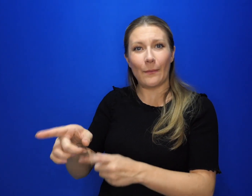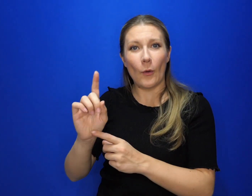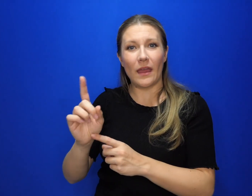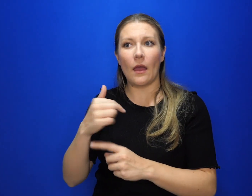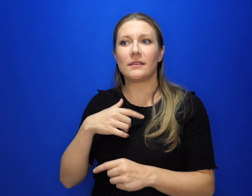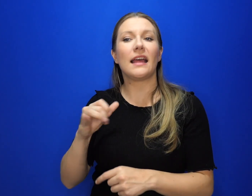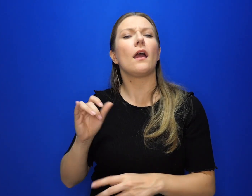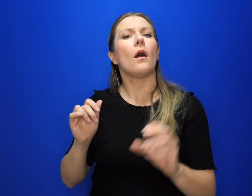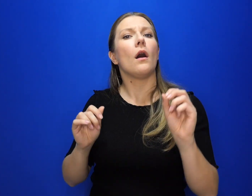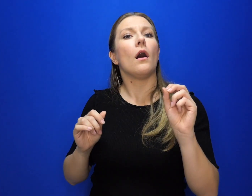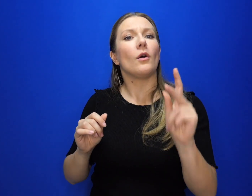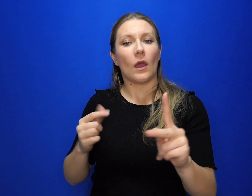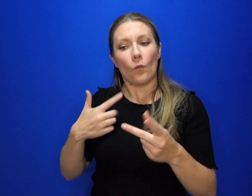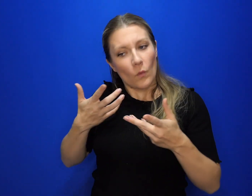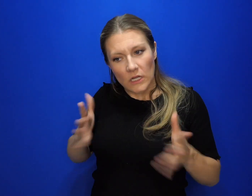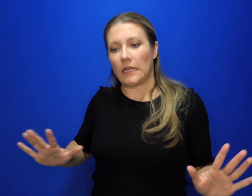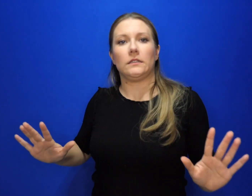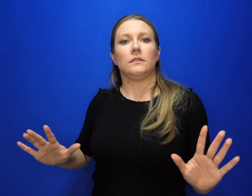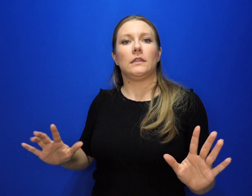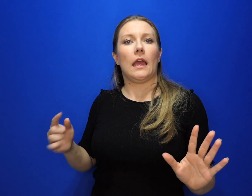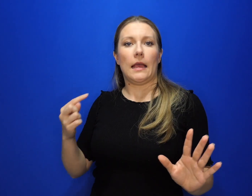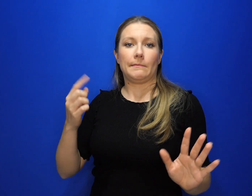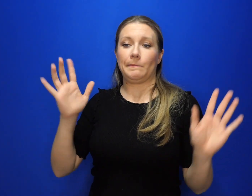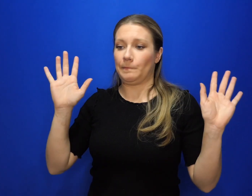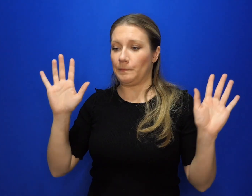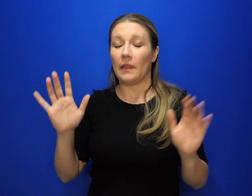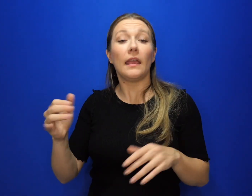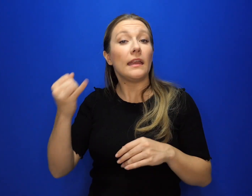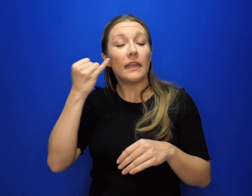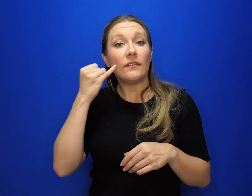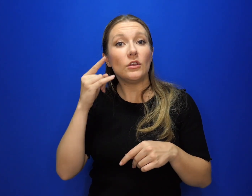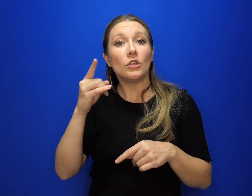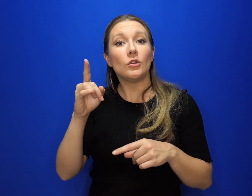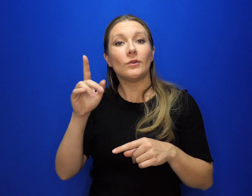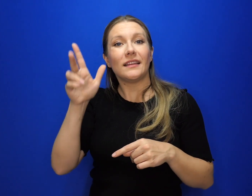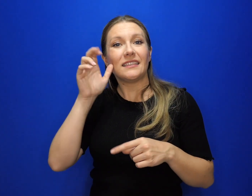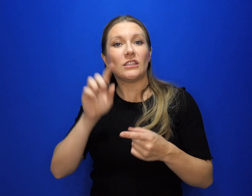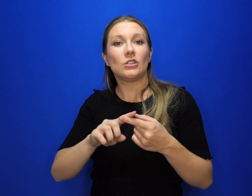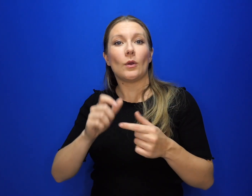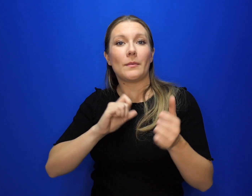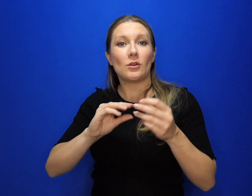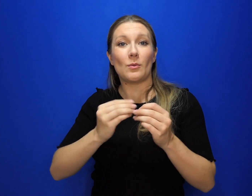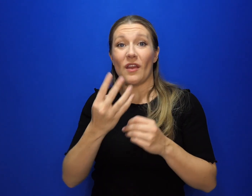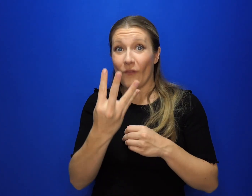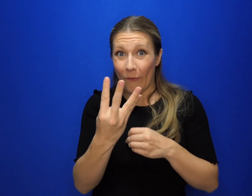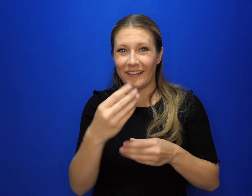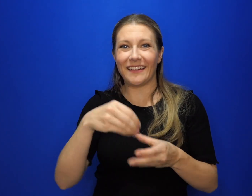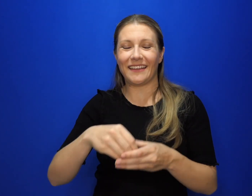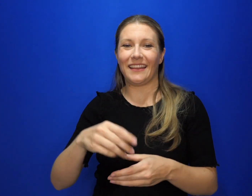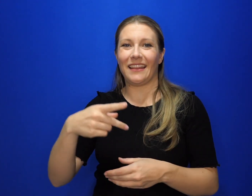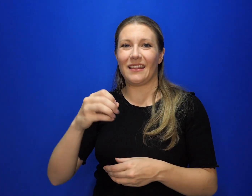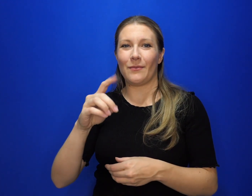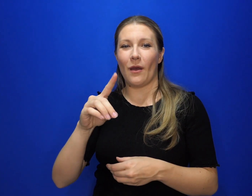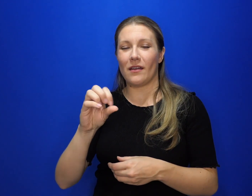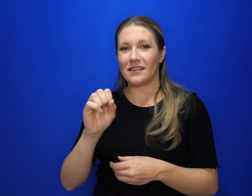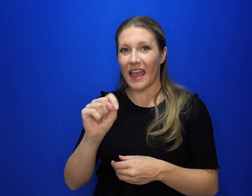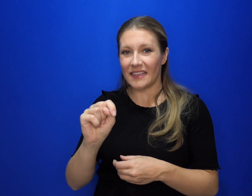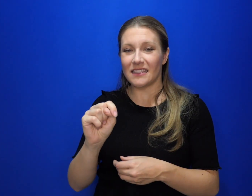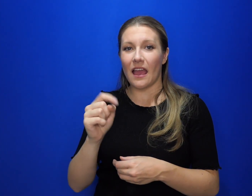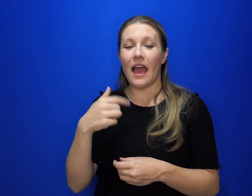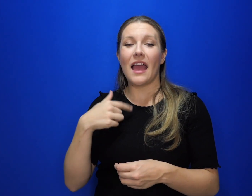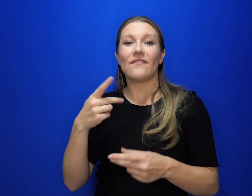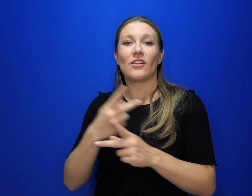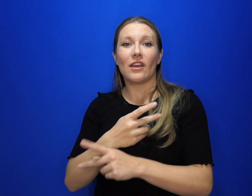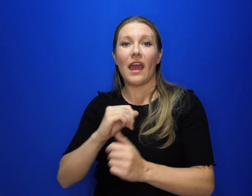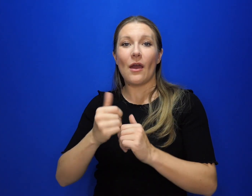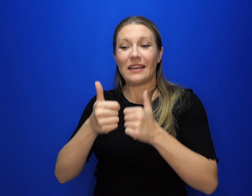like, okay, we're done. And that's, if you go to episode 4 of the podcast, I talk about how I figured out how to